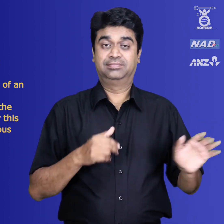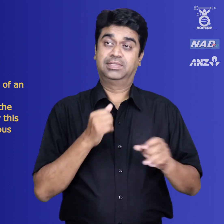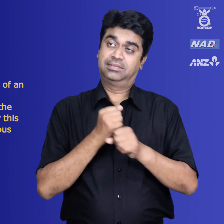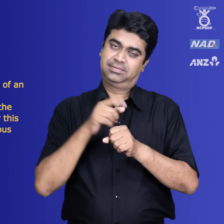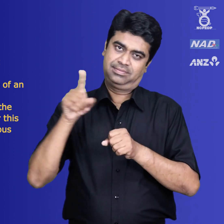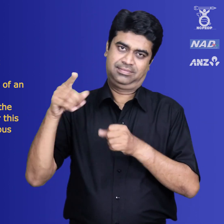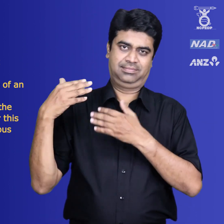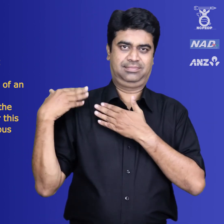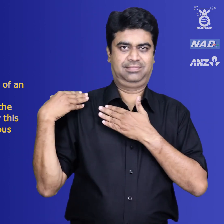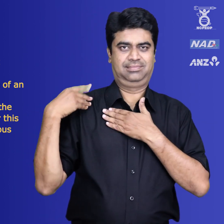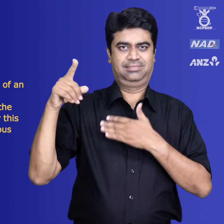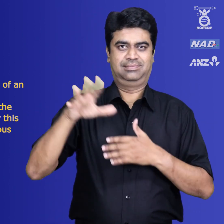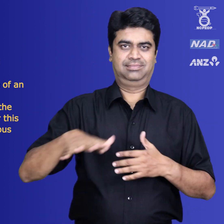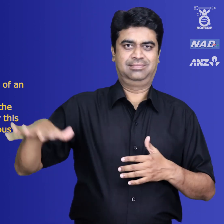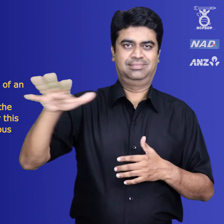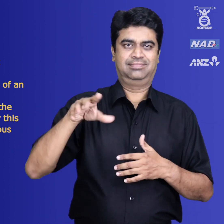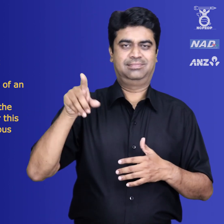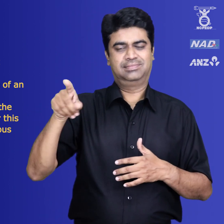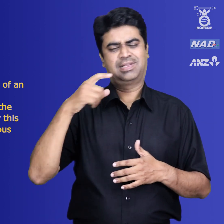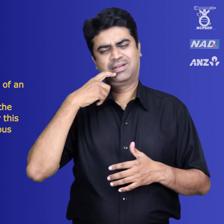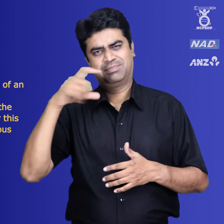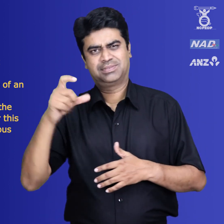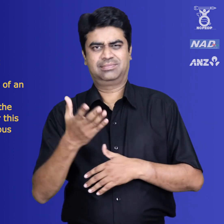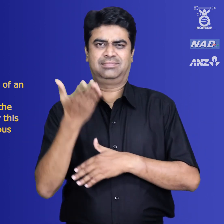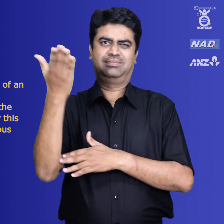officer authorized by it in this behalf.